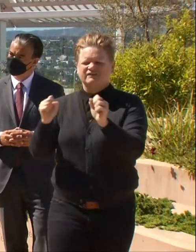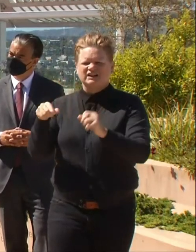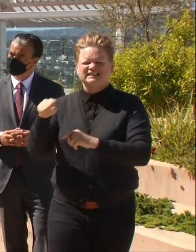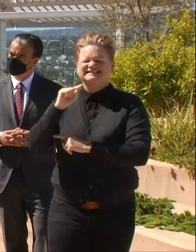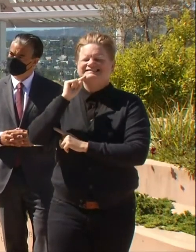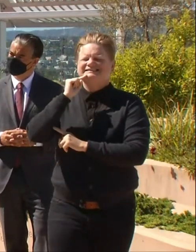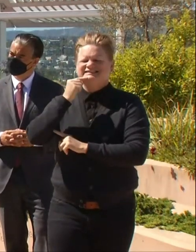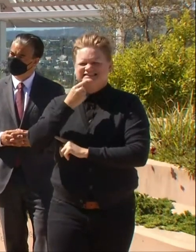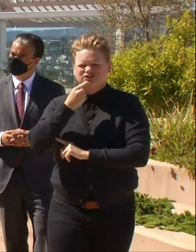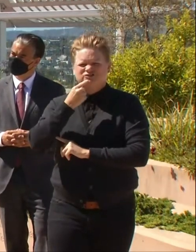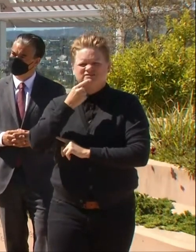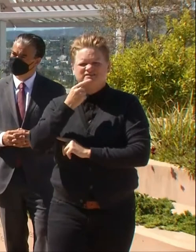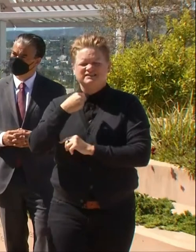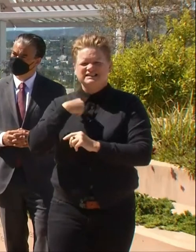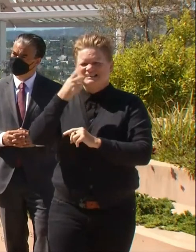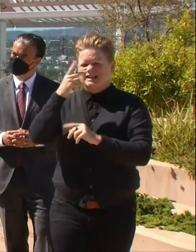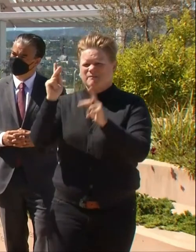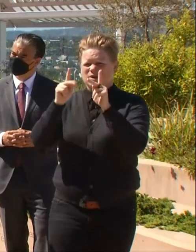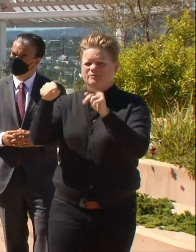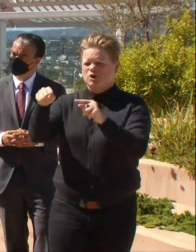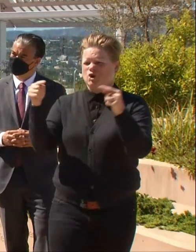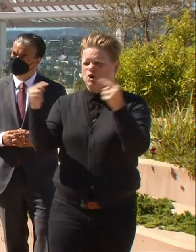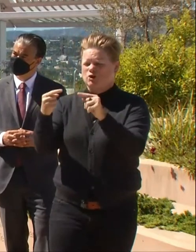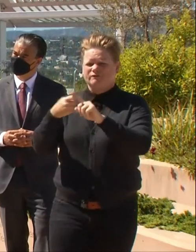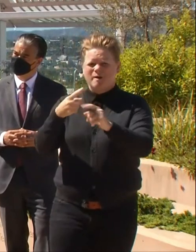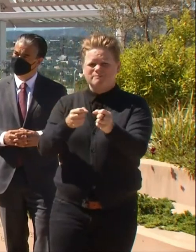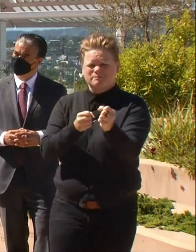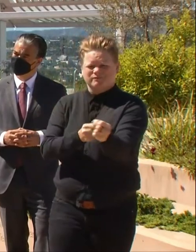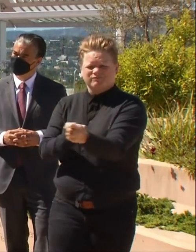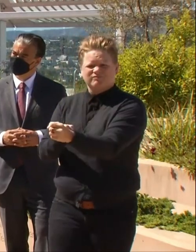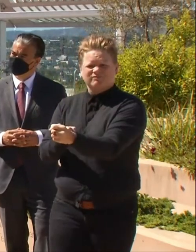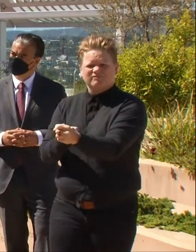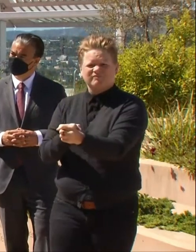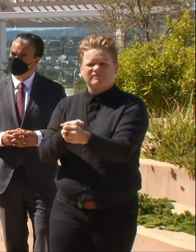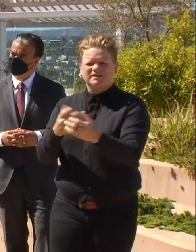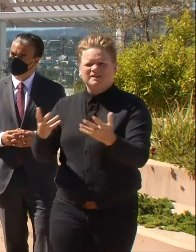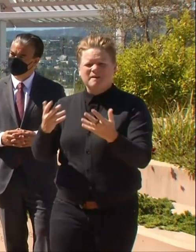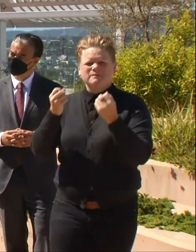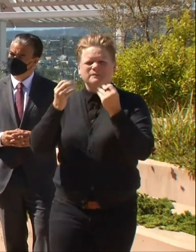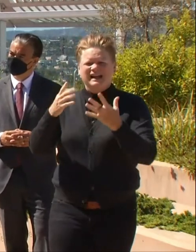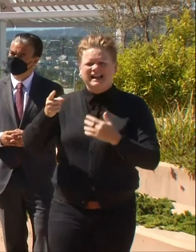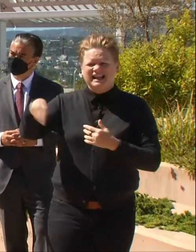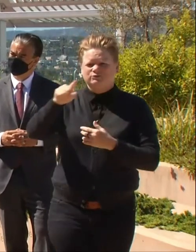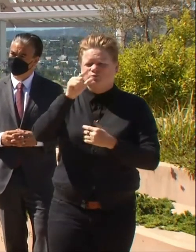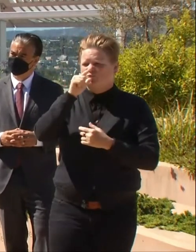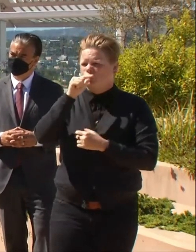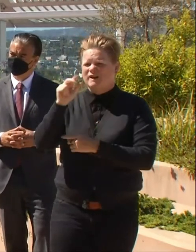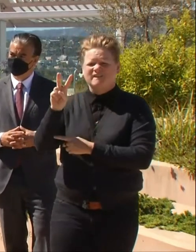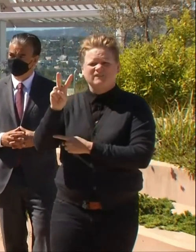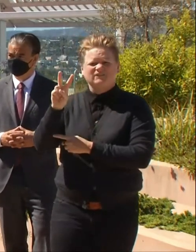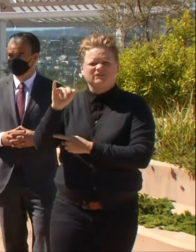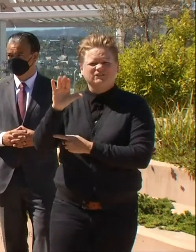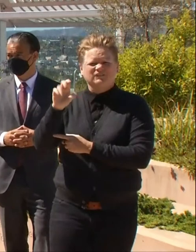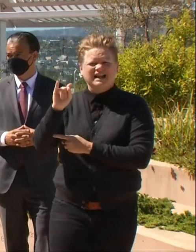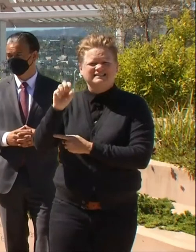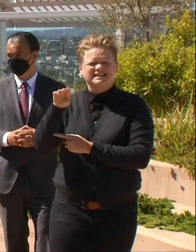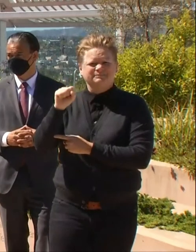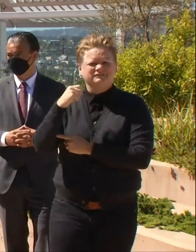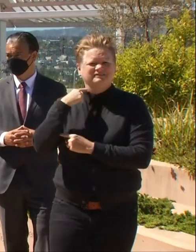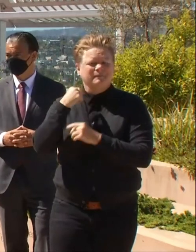have many victims admitted to this trauma center every day that you don't hear about, who are injured, who are maimed, who are hurt, who are